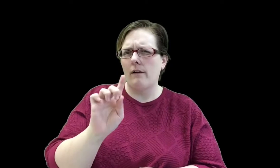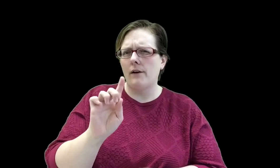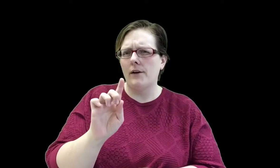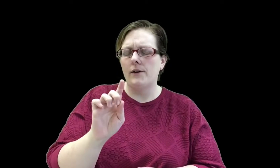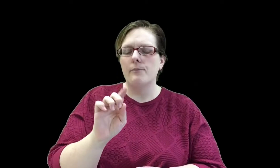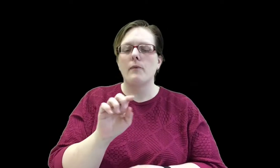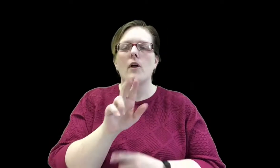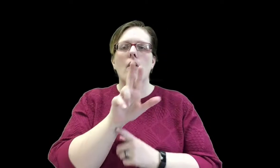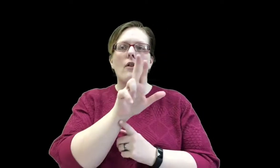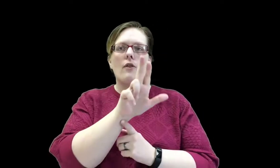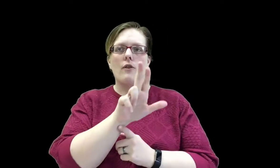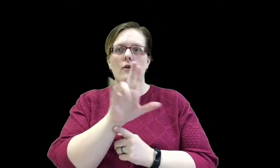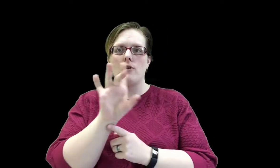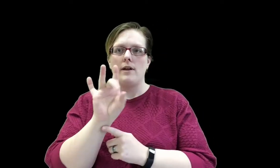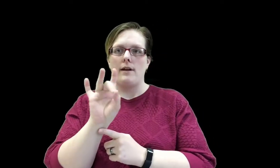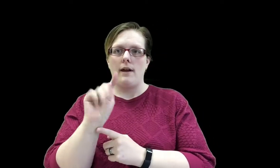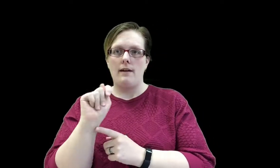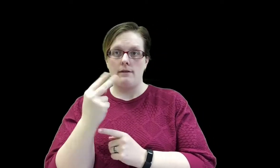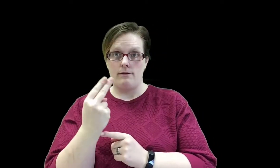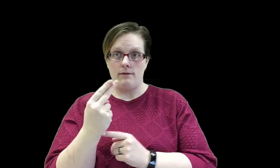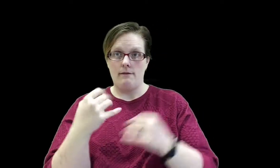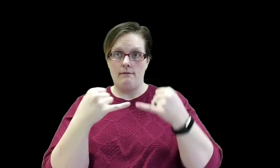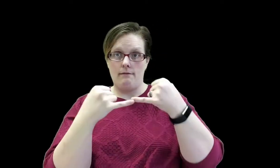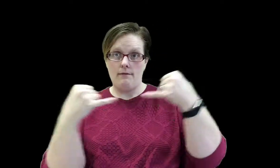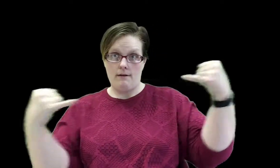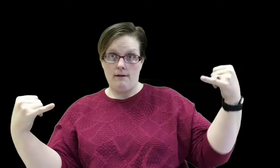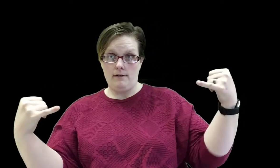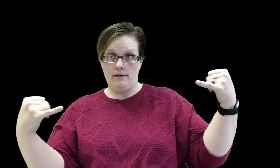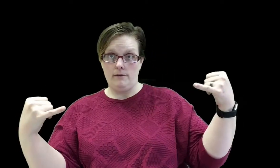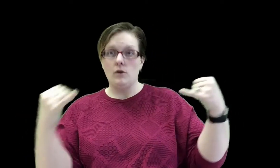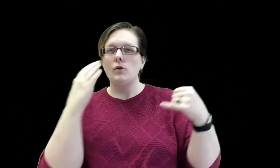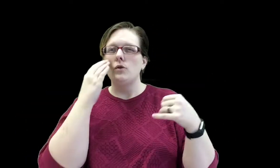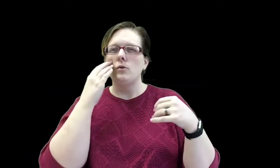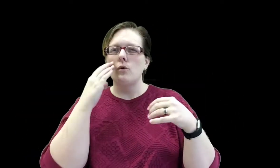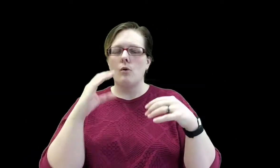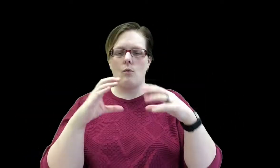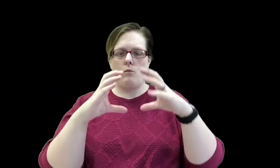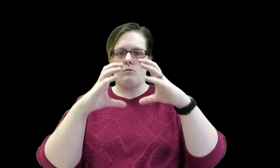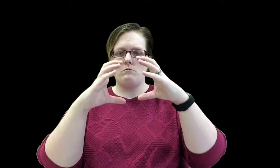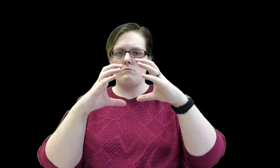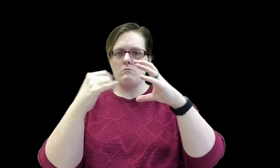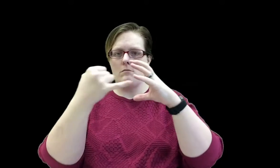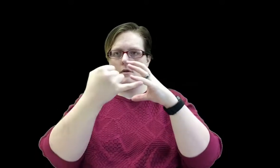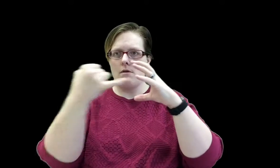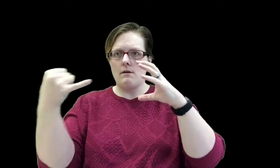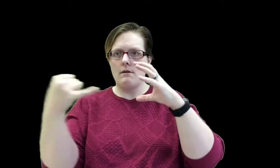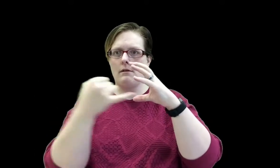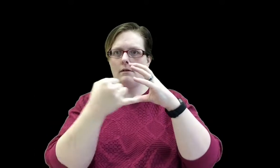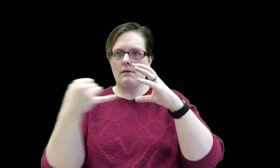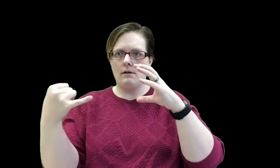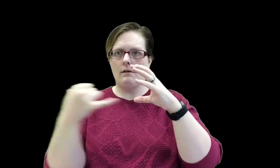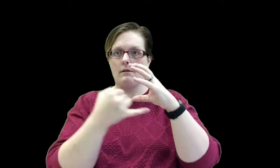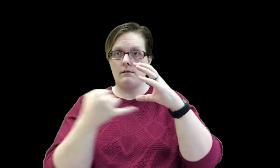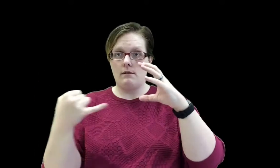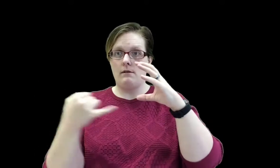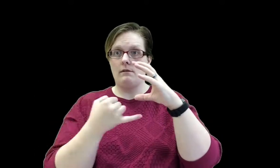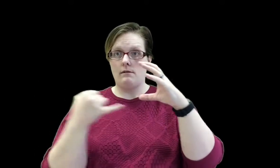Where were they separated? At the 38th parallel. You know, when you're looking at a globe, there's lines